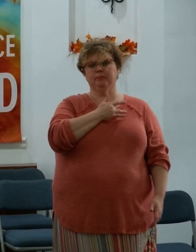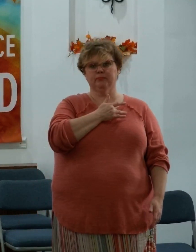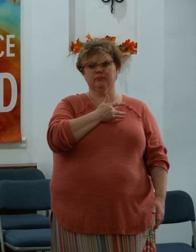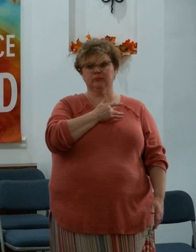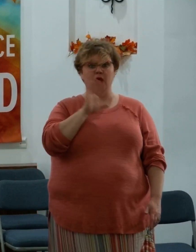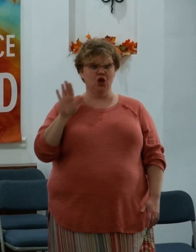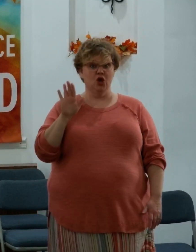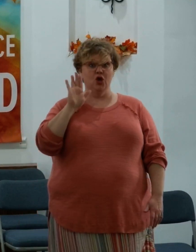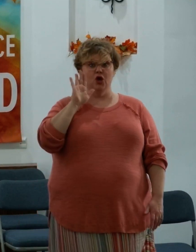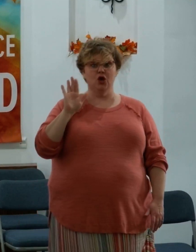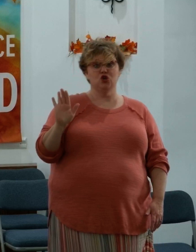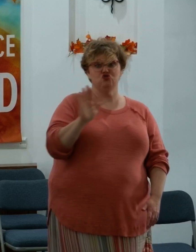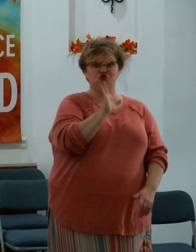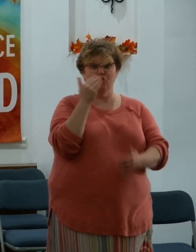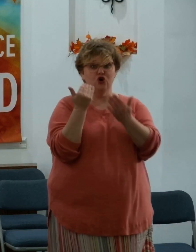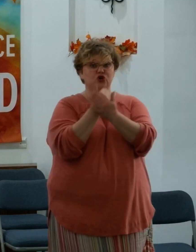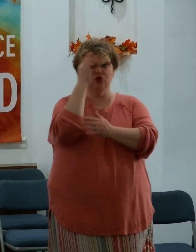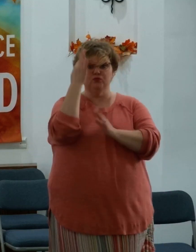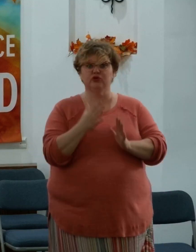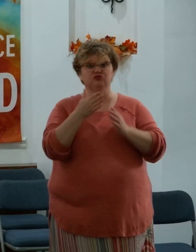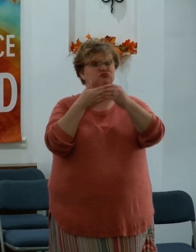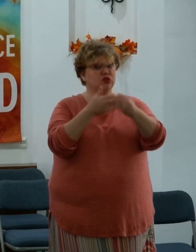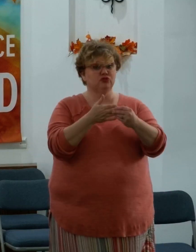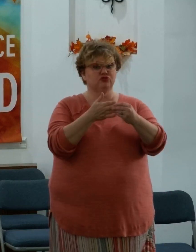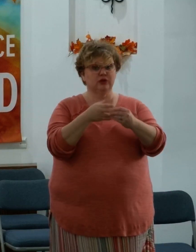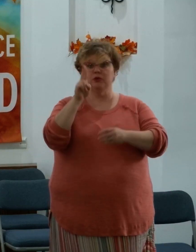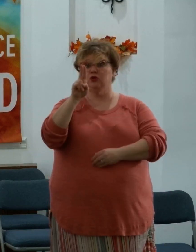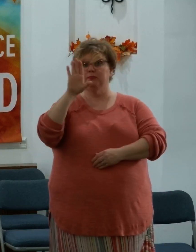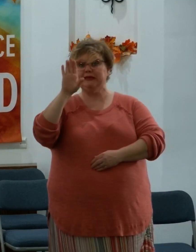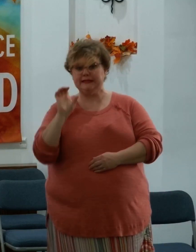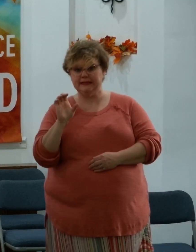Under your new pastor's leadership, Union Baptist Church will,